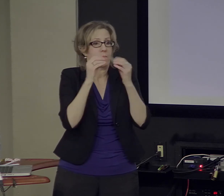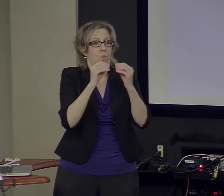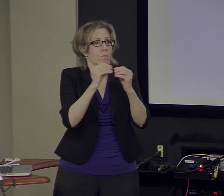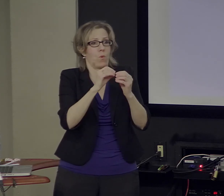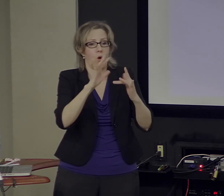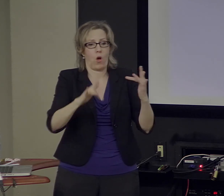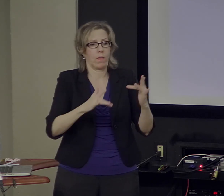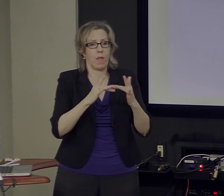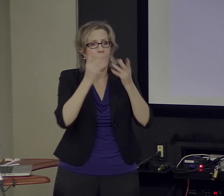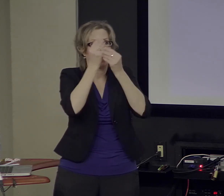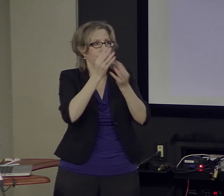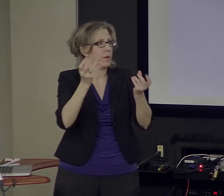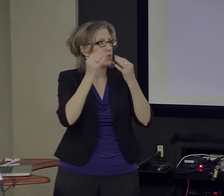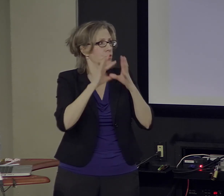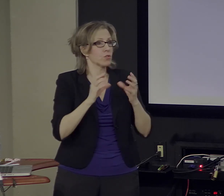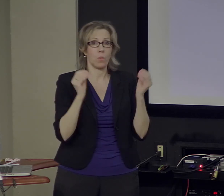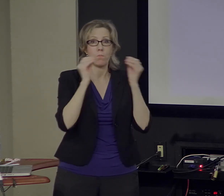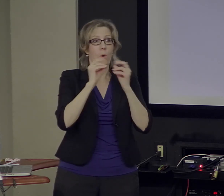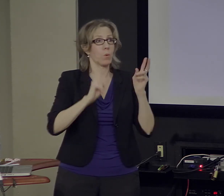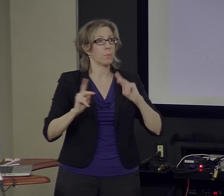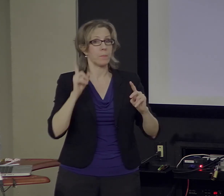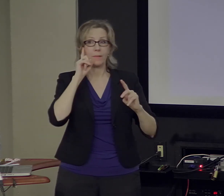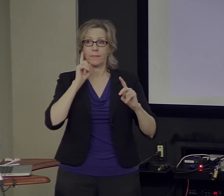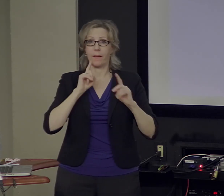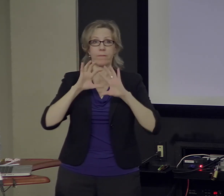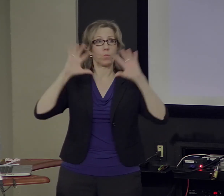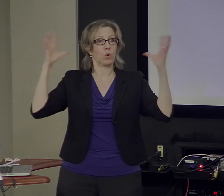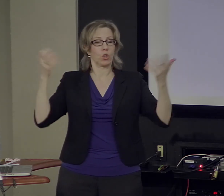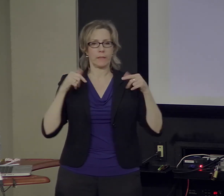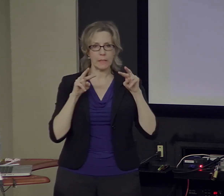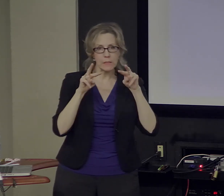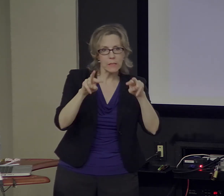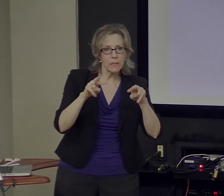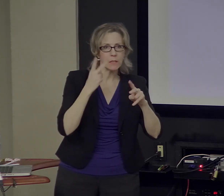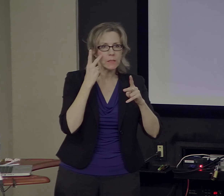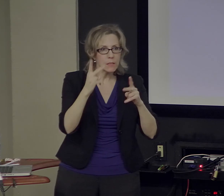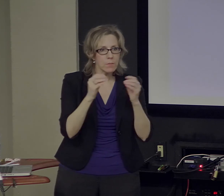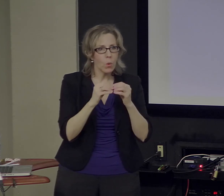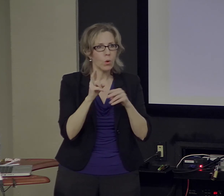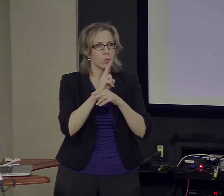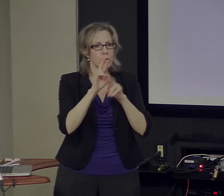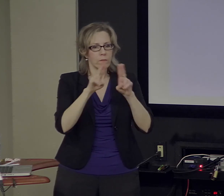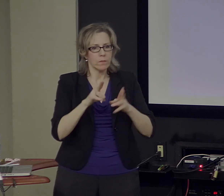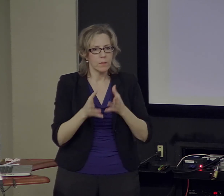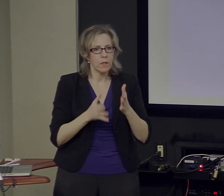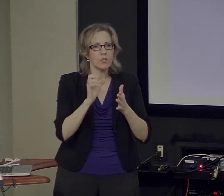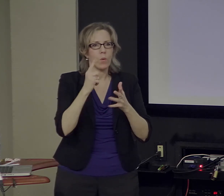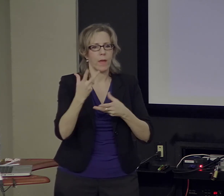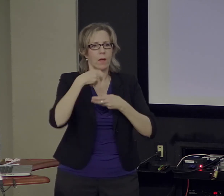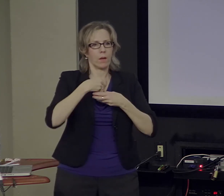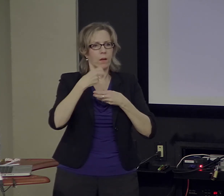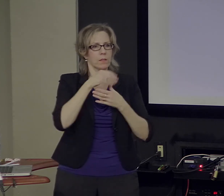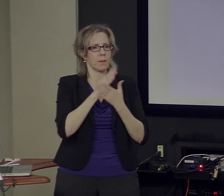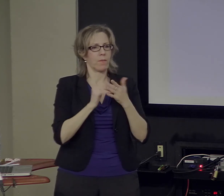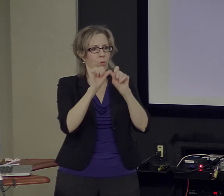the international sign being used? You see more and more deaf people interacting. You see more and more people